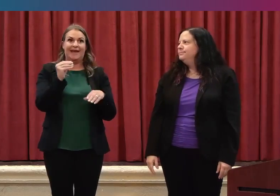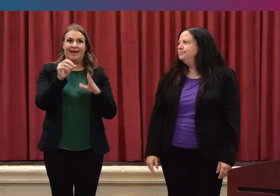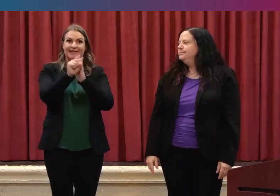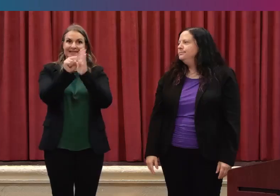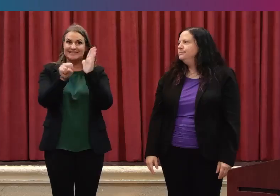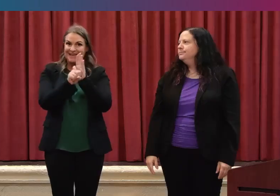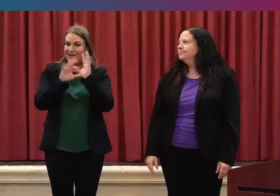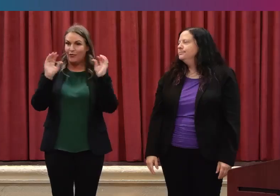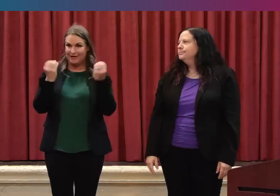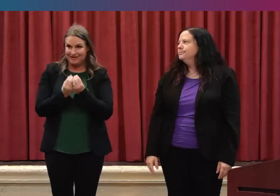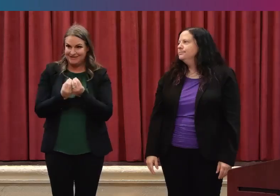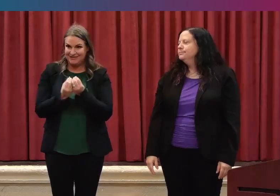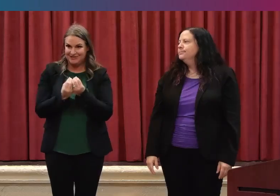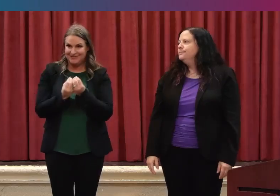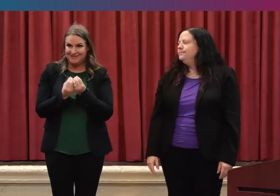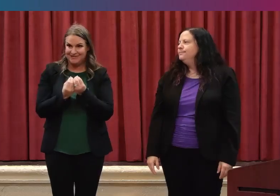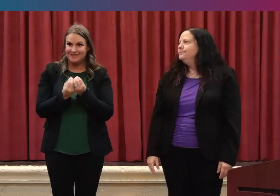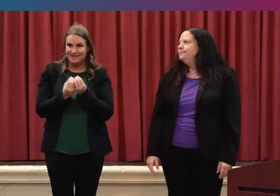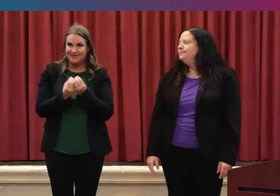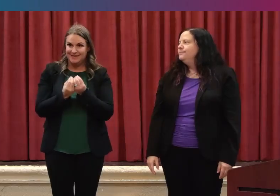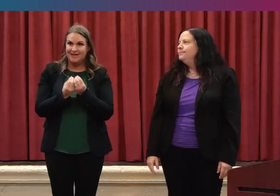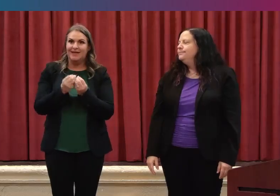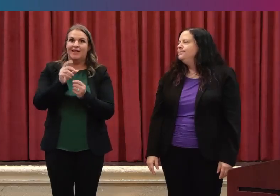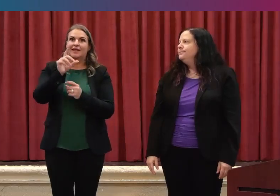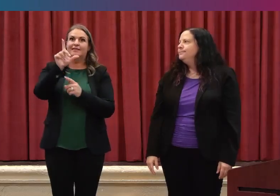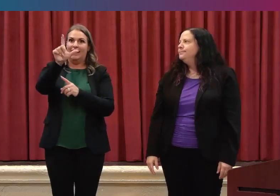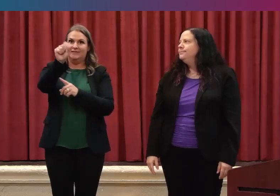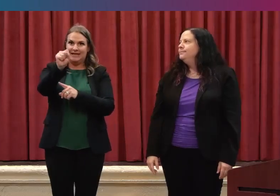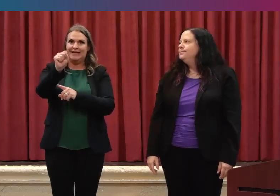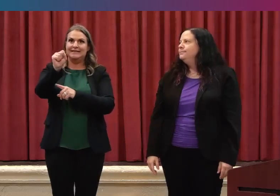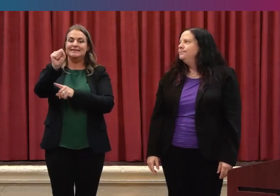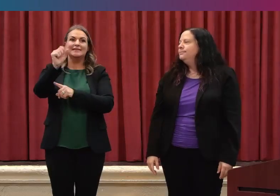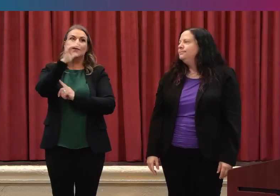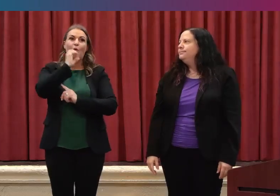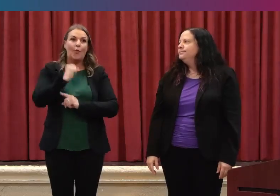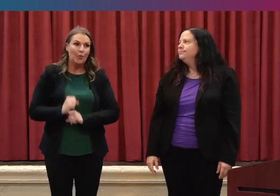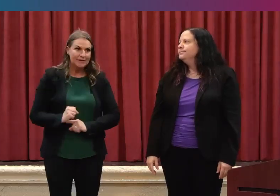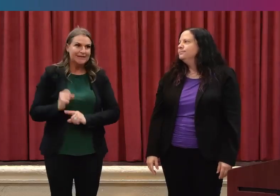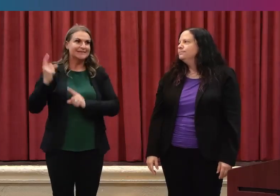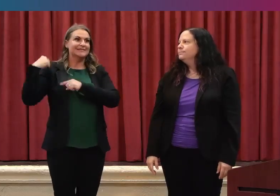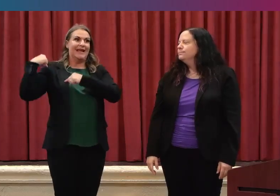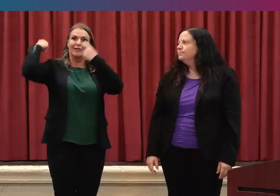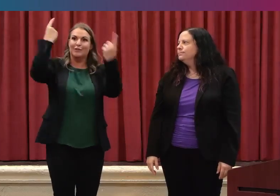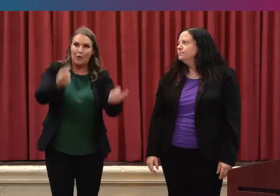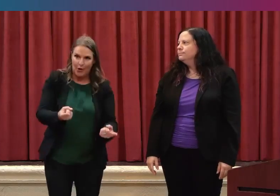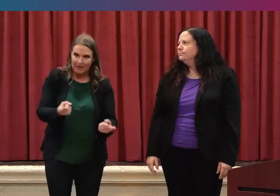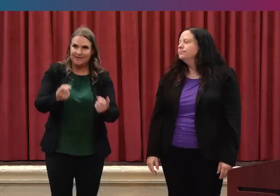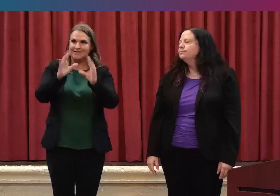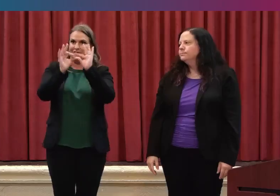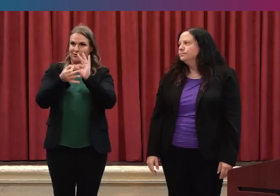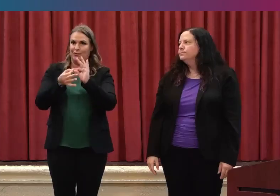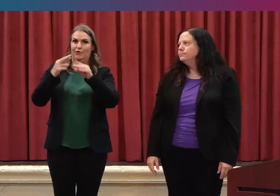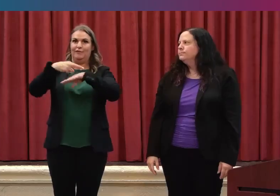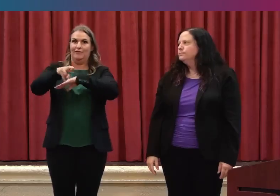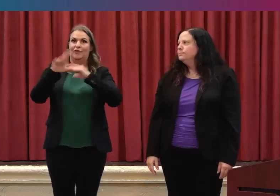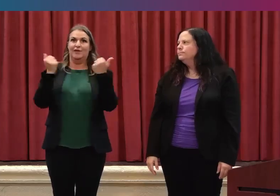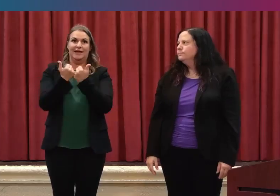with many city and state organizations. LifeSign is the oldest and